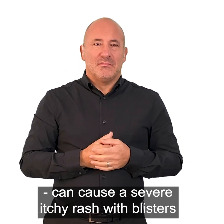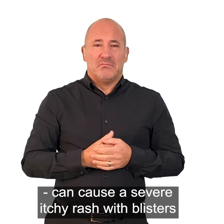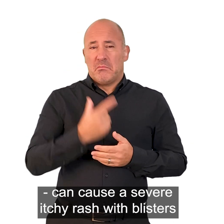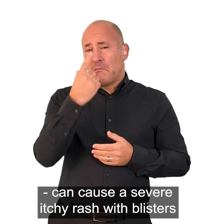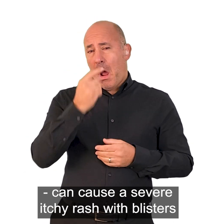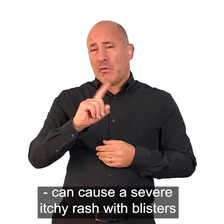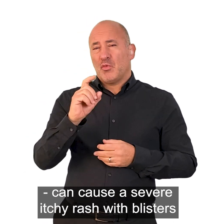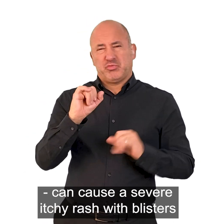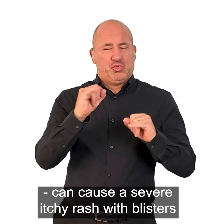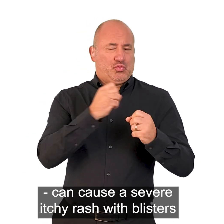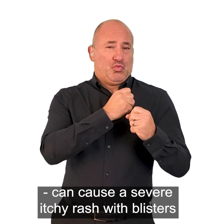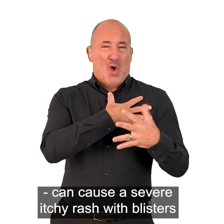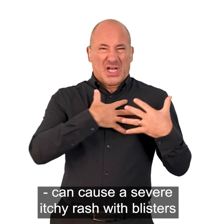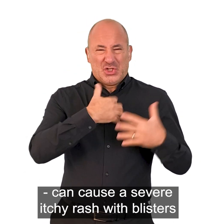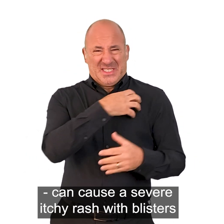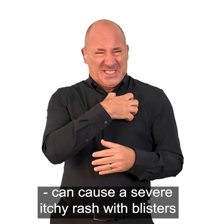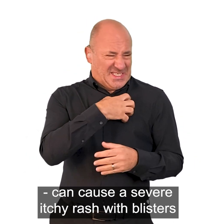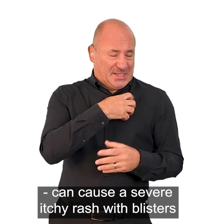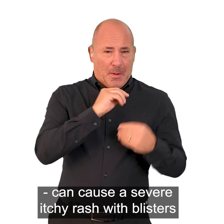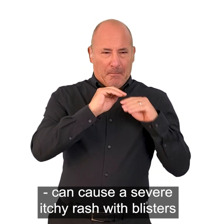Can cause a severe itchy rash with blisters.